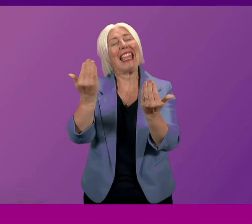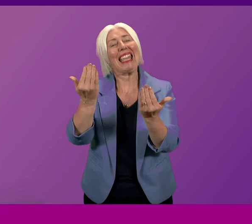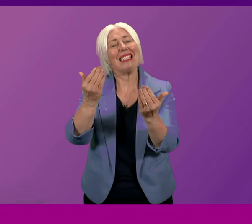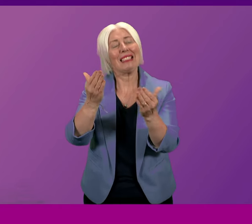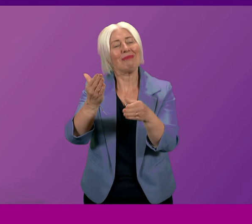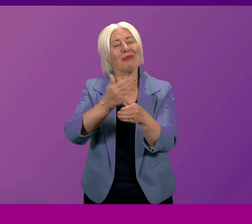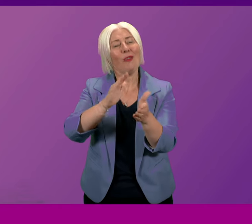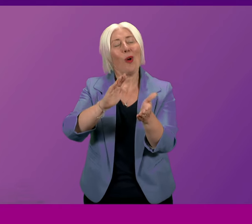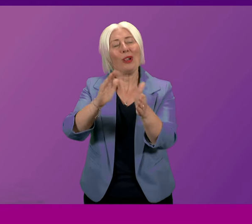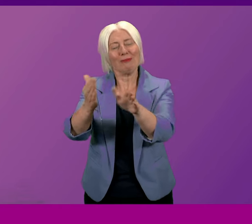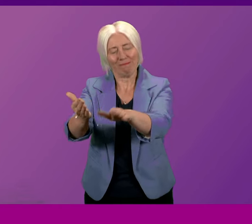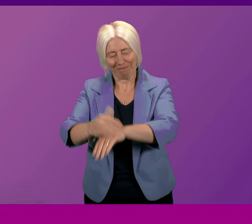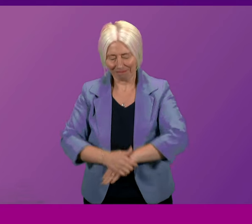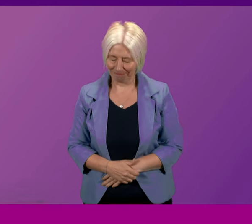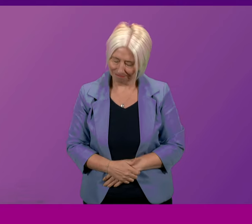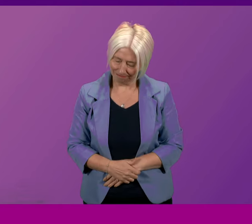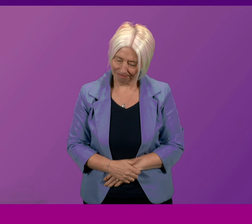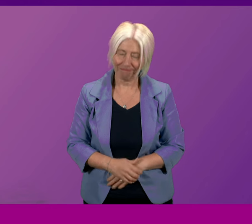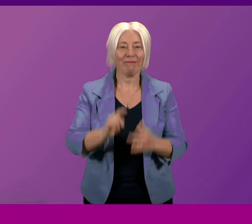Back in July